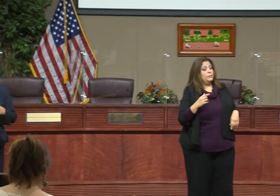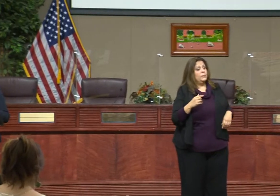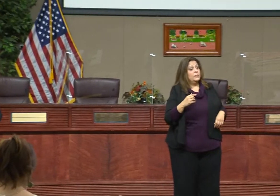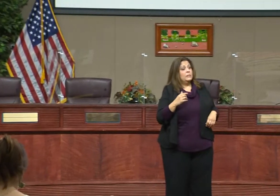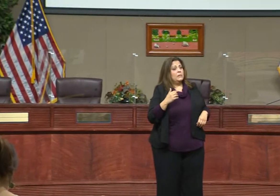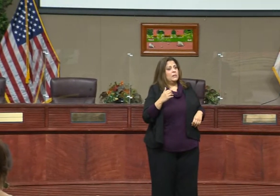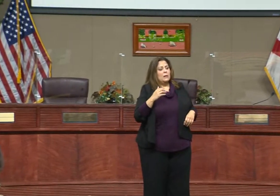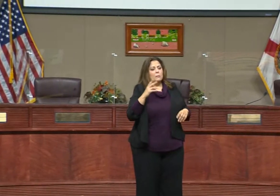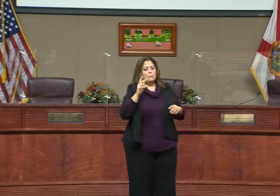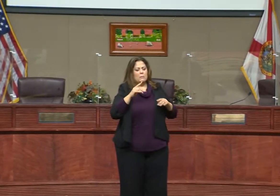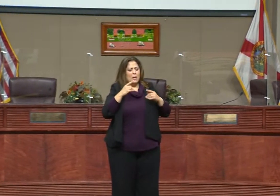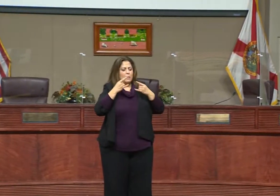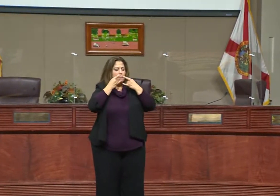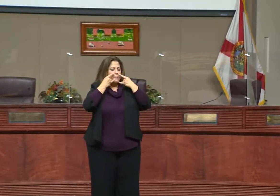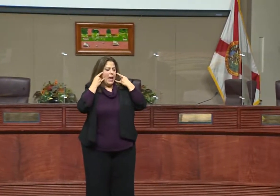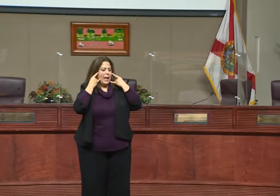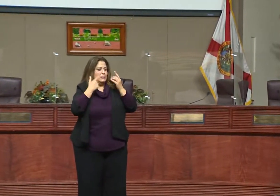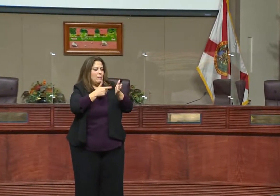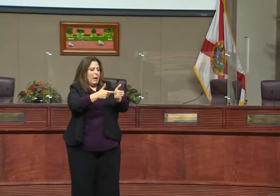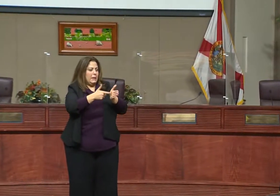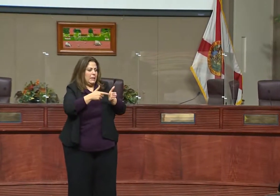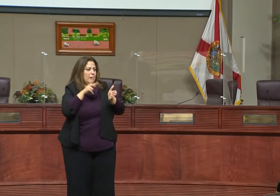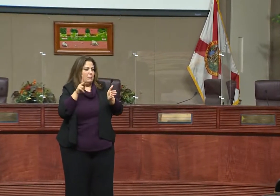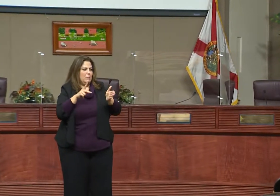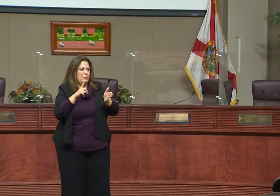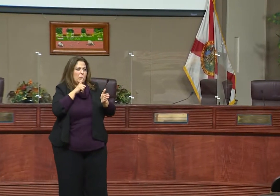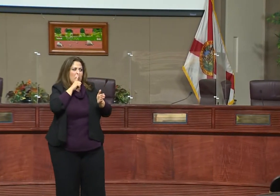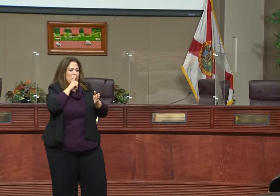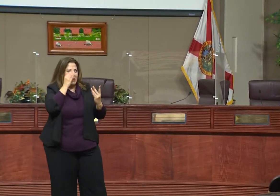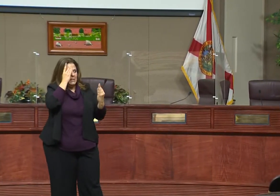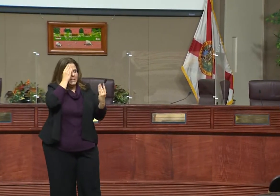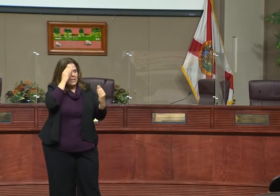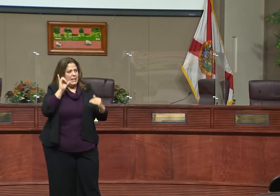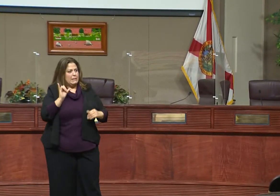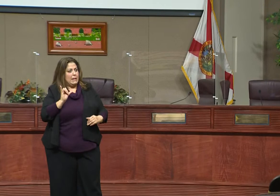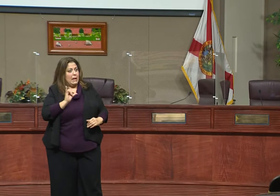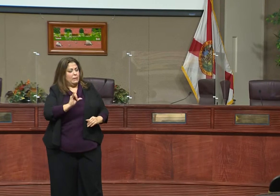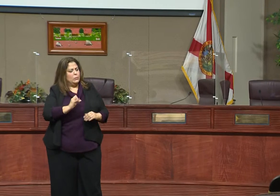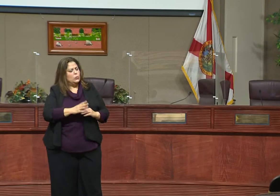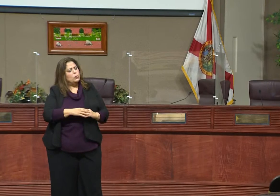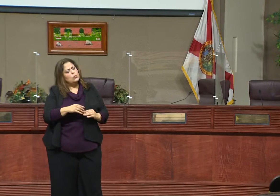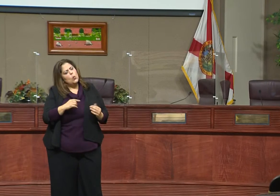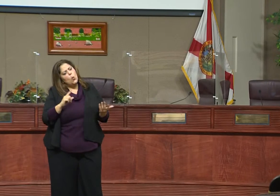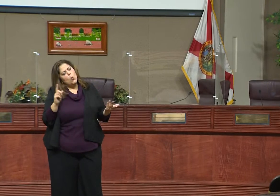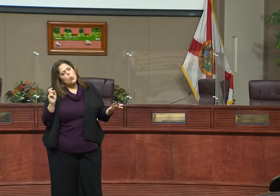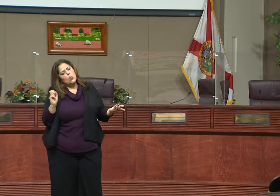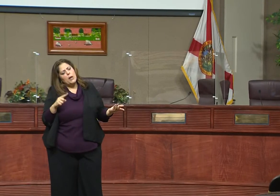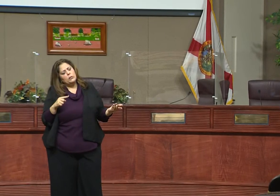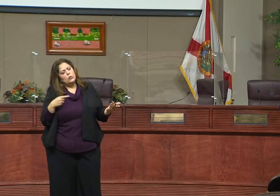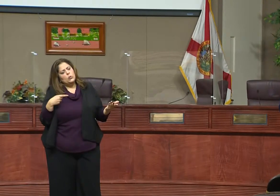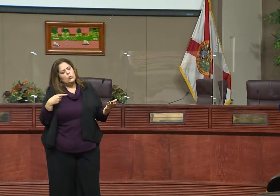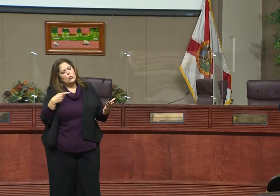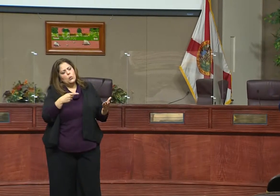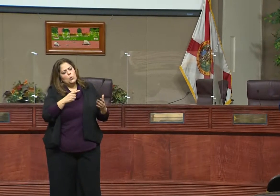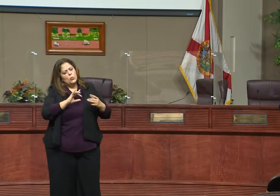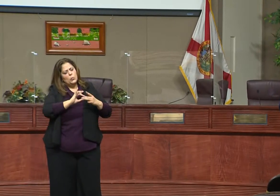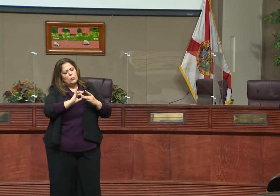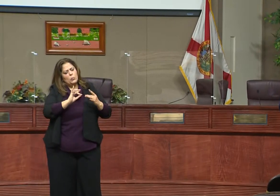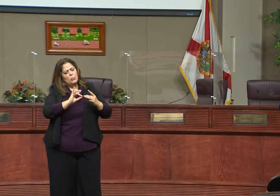mind, and what I would like to know is it a combination of the factors that you mentioned